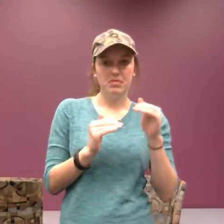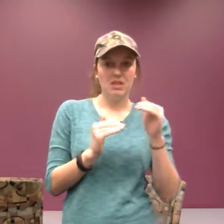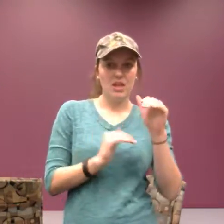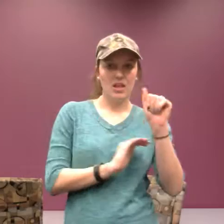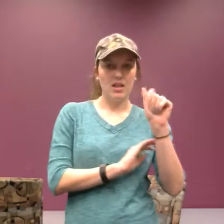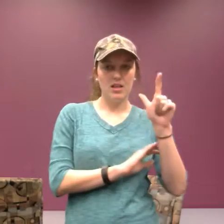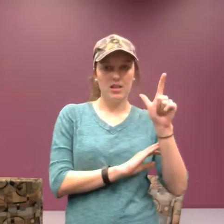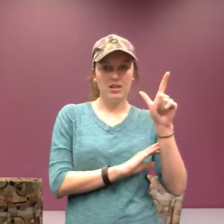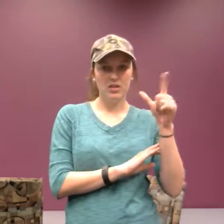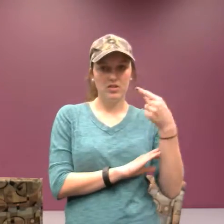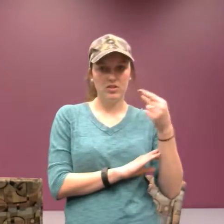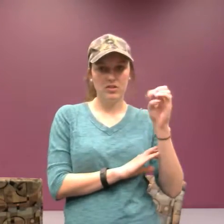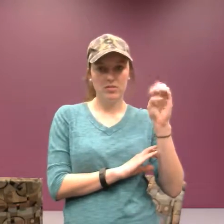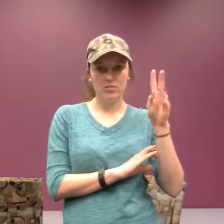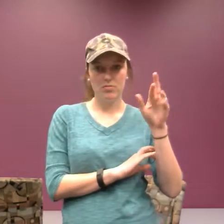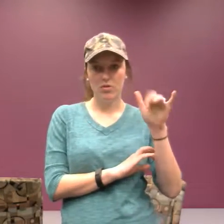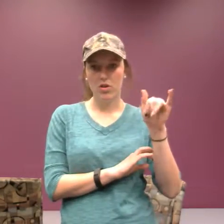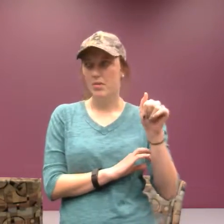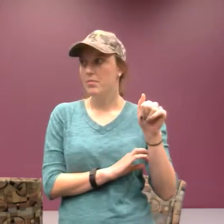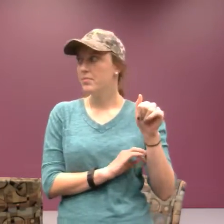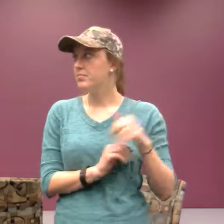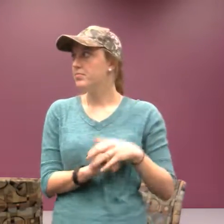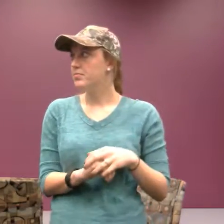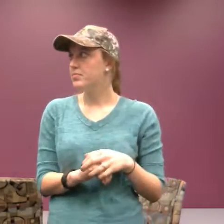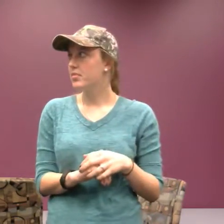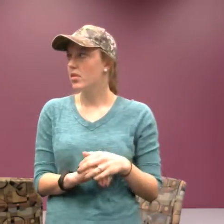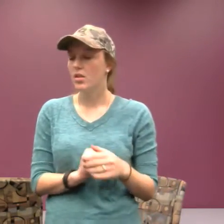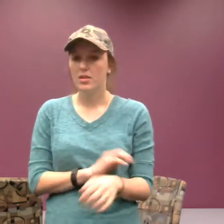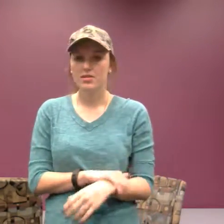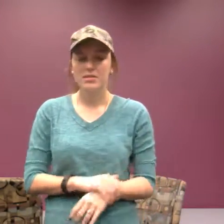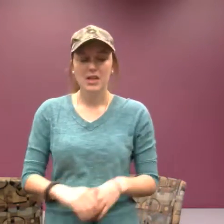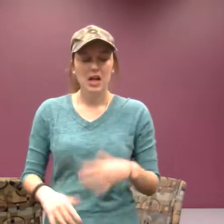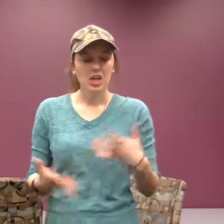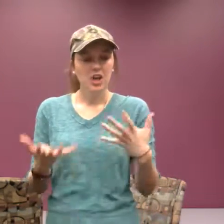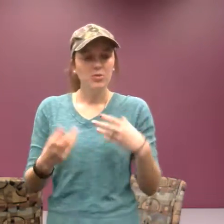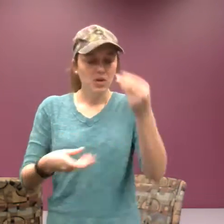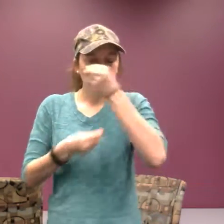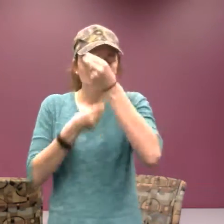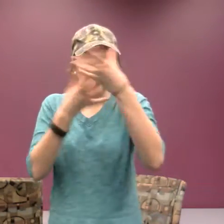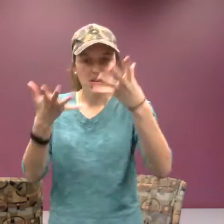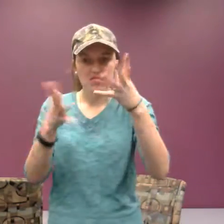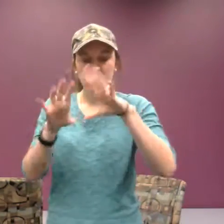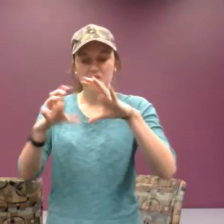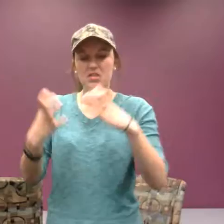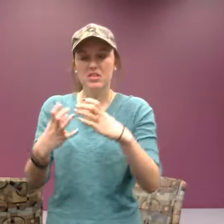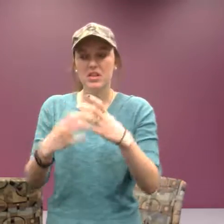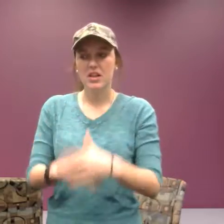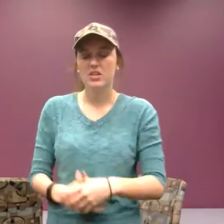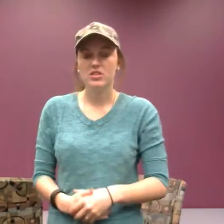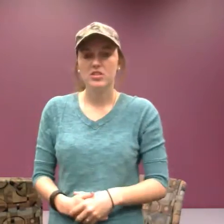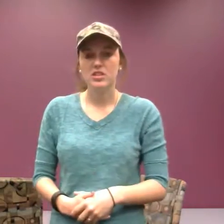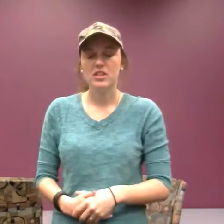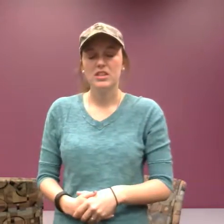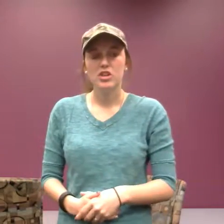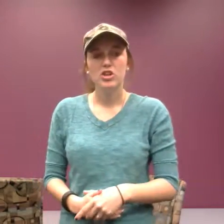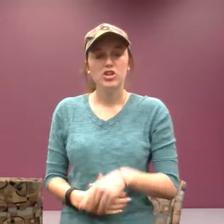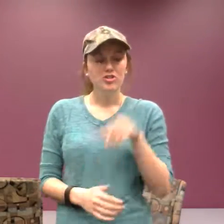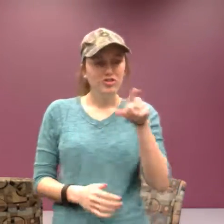the thing that I always like to tell my classes is this. When you read the sentence,